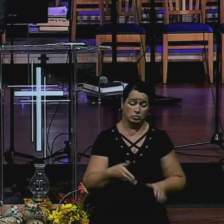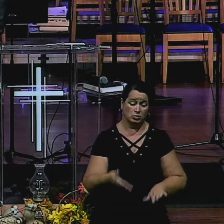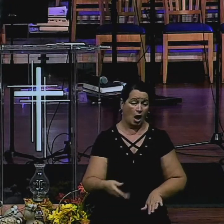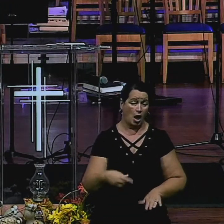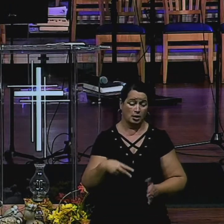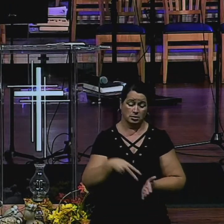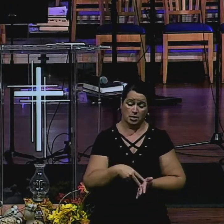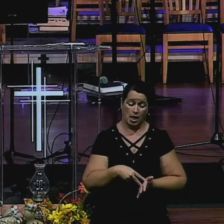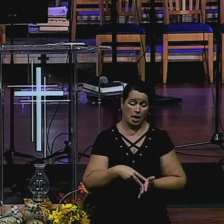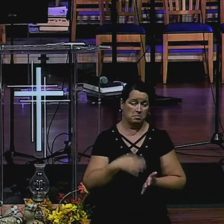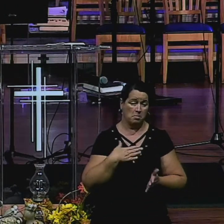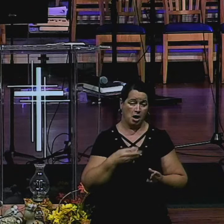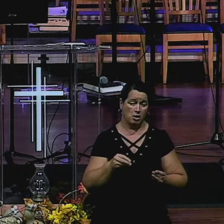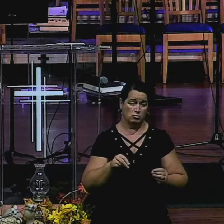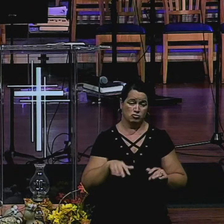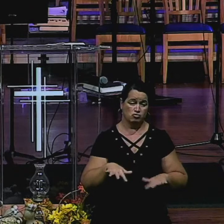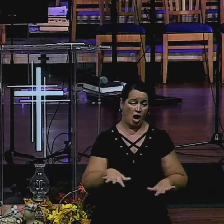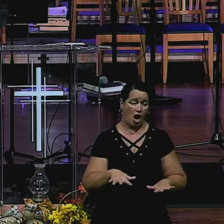Centerview Baptist Church.